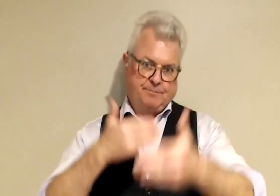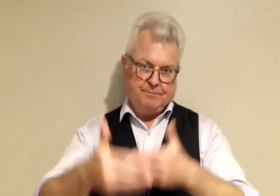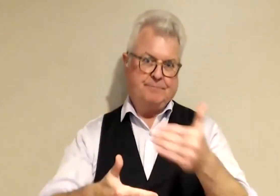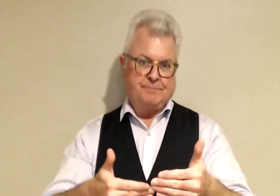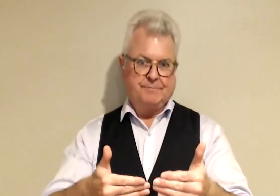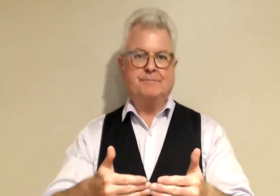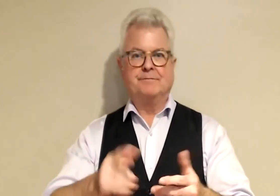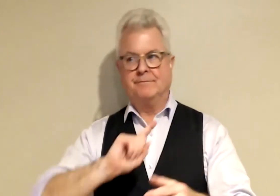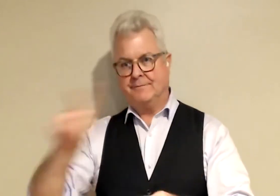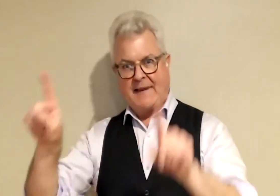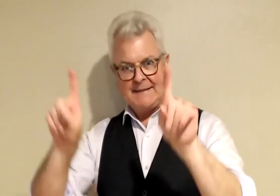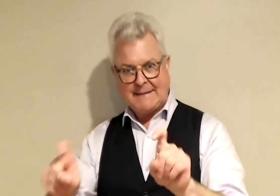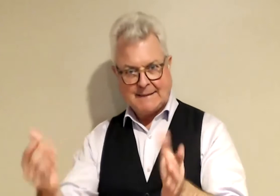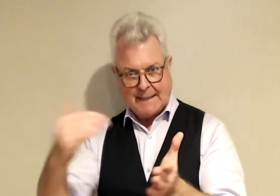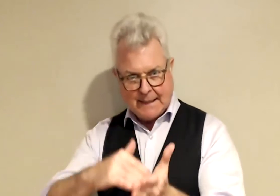about your business on your vacation.